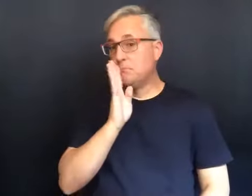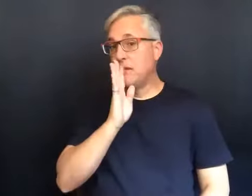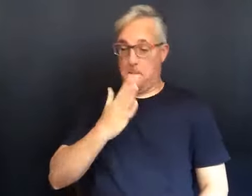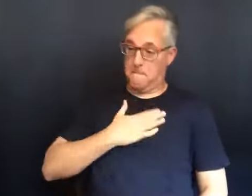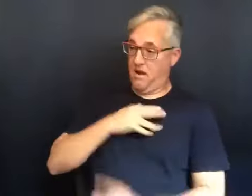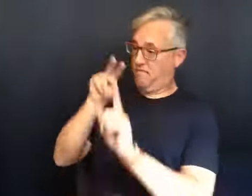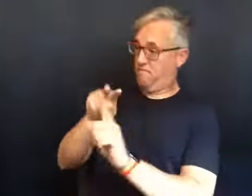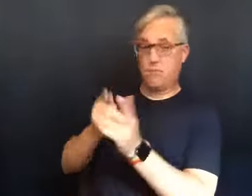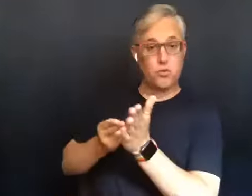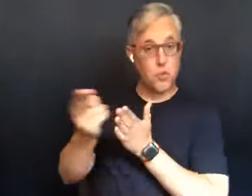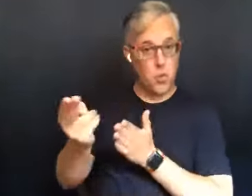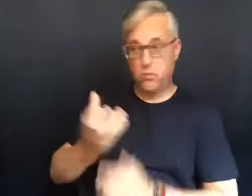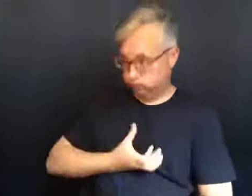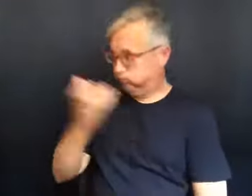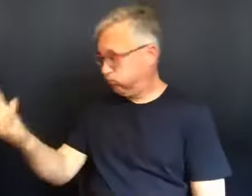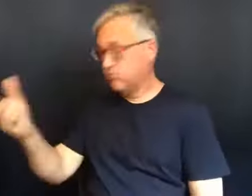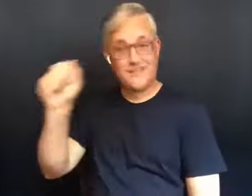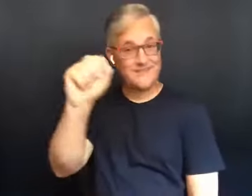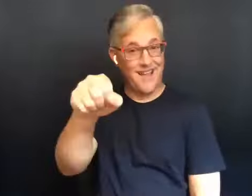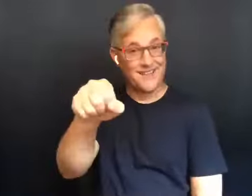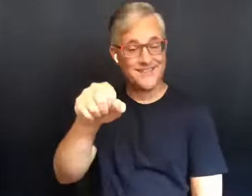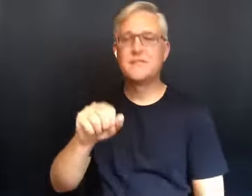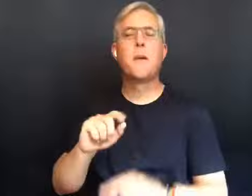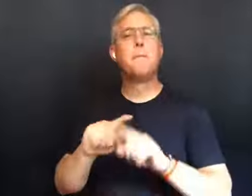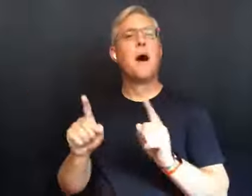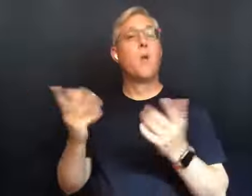time. Like I said, I'm really good at speaking my truth.